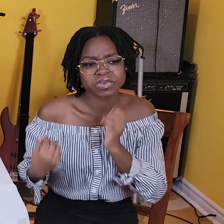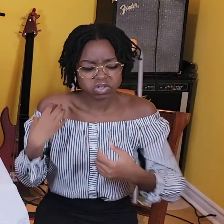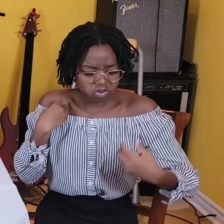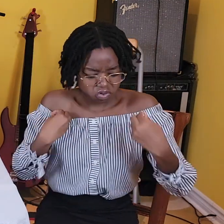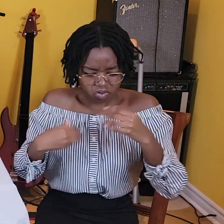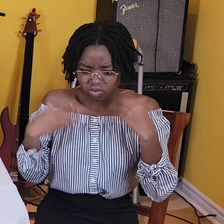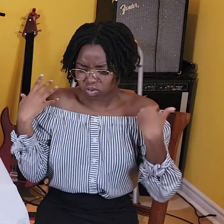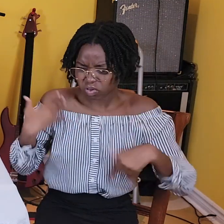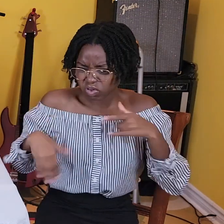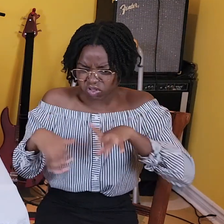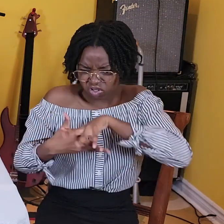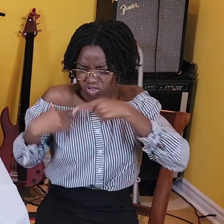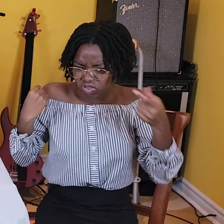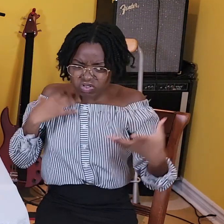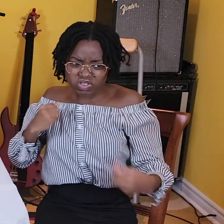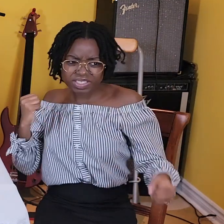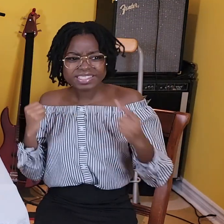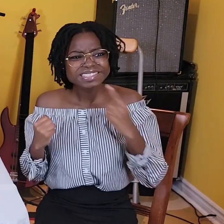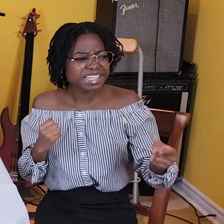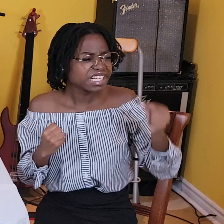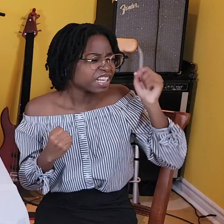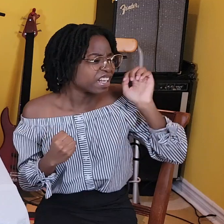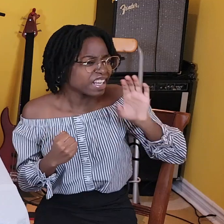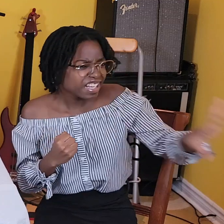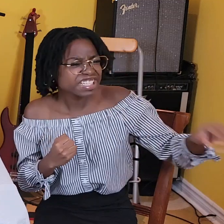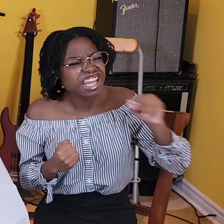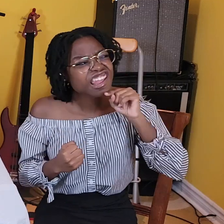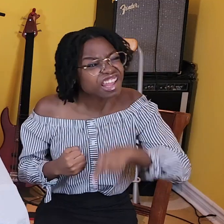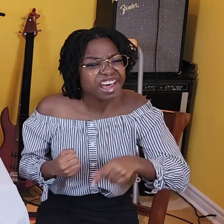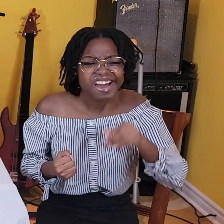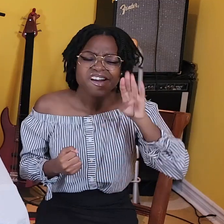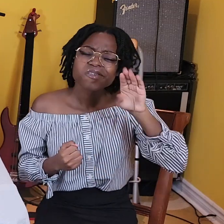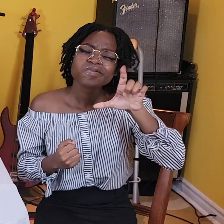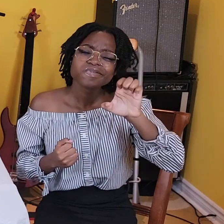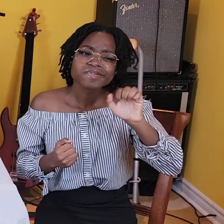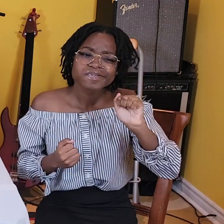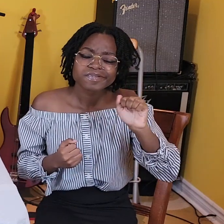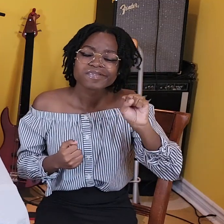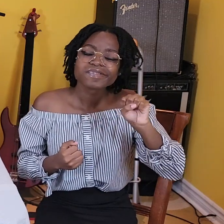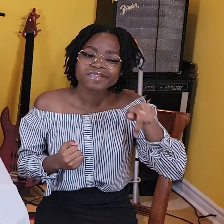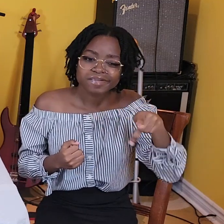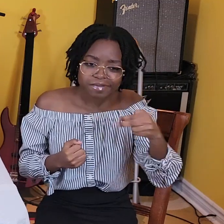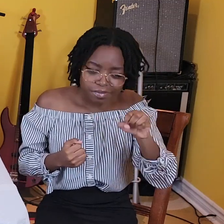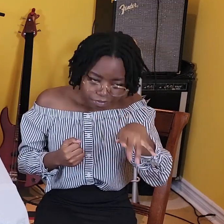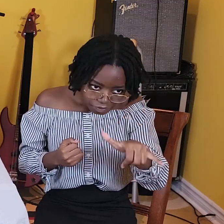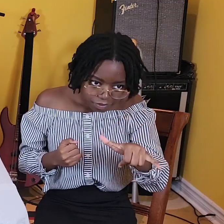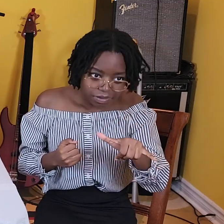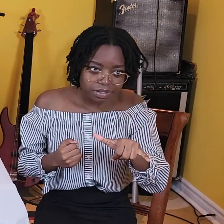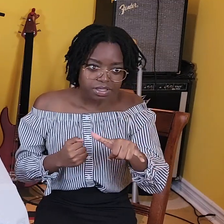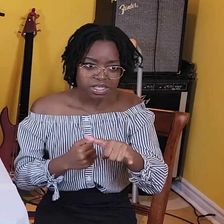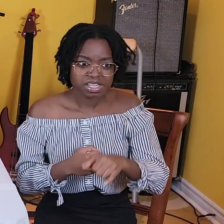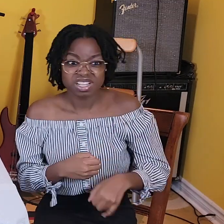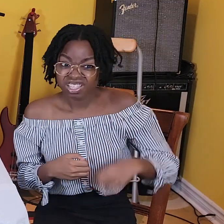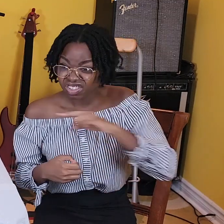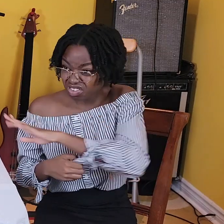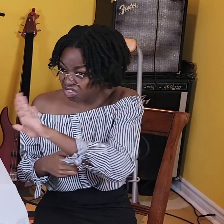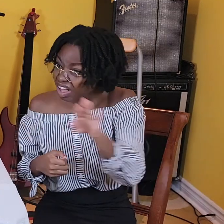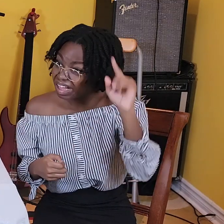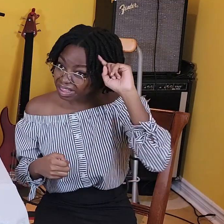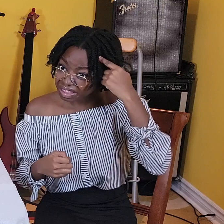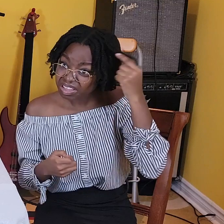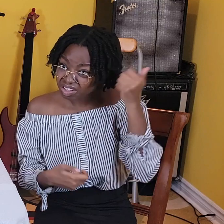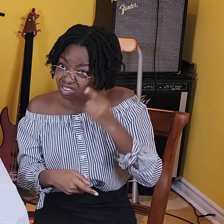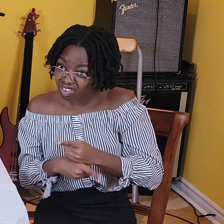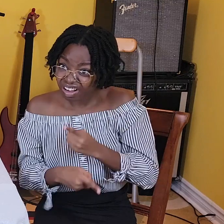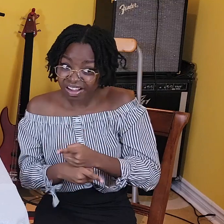of witnesses? Look now, you have heard his blasphemy. What do you think?" They answered and said, "He is